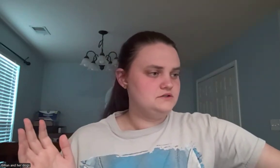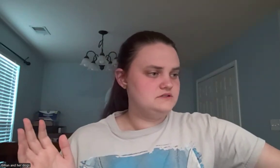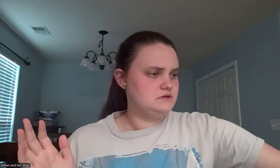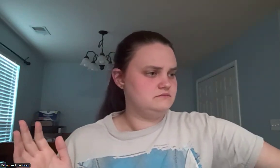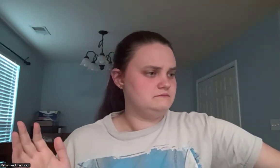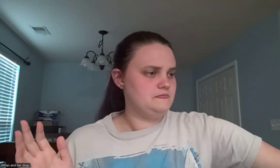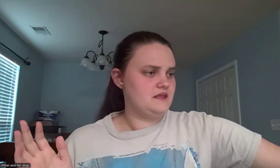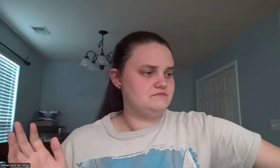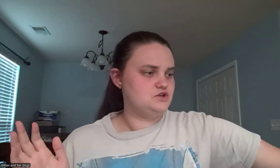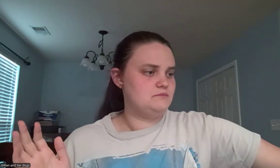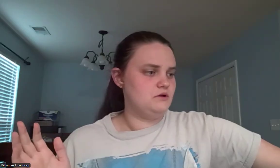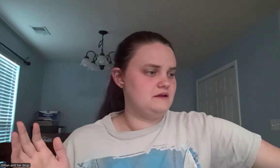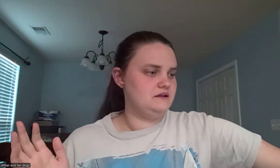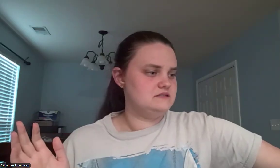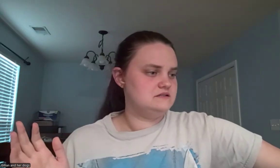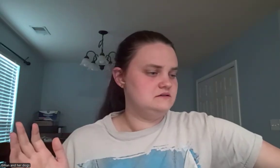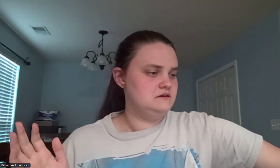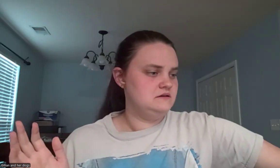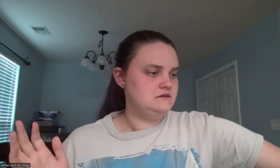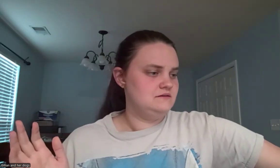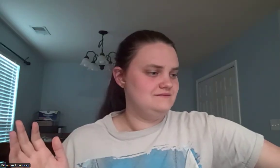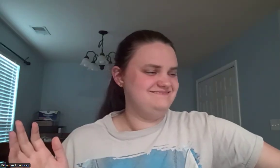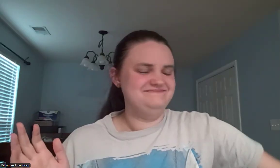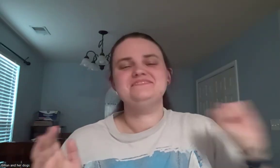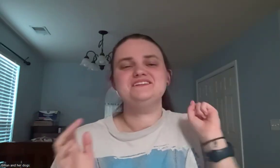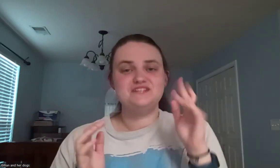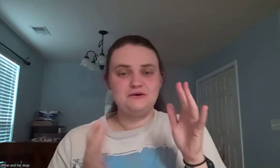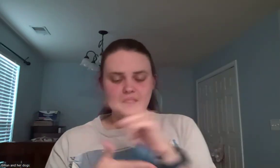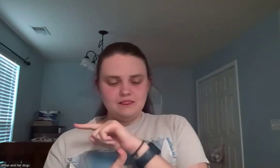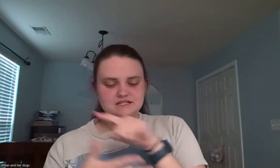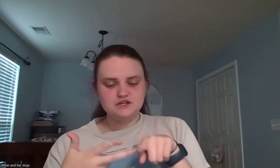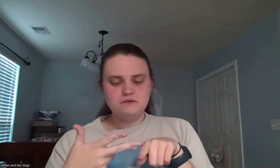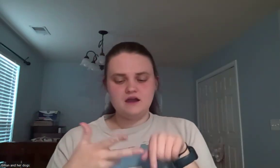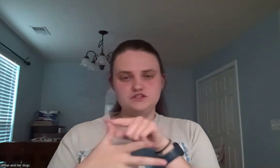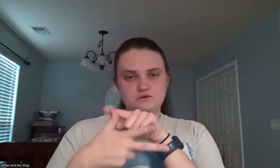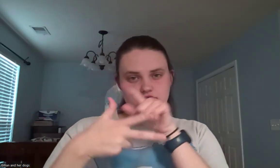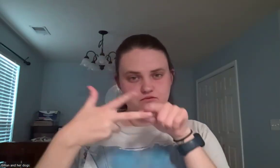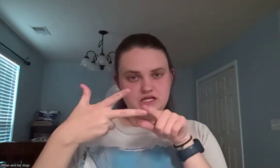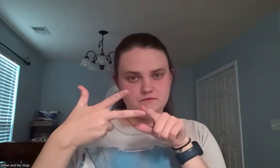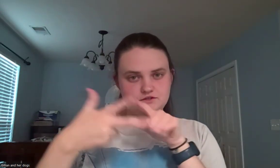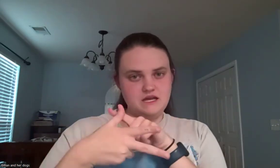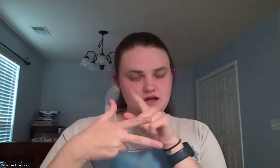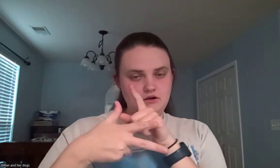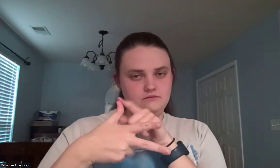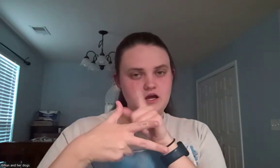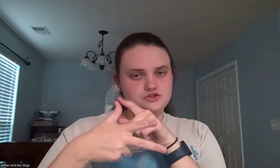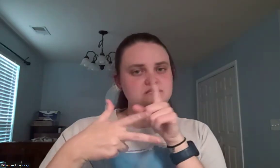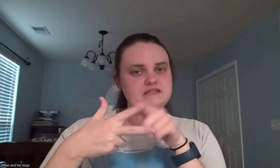numbers. Trying to pull up my list. So let's go back to our three numbers we had, our hundreds,